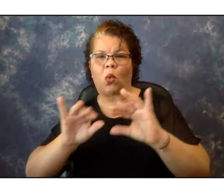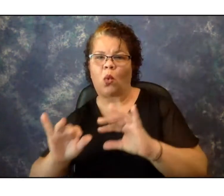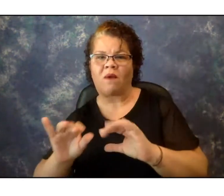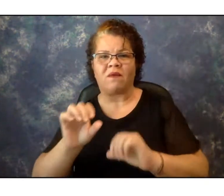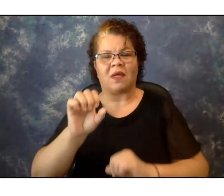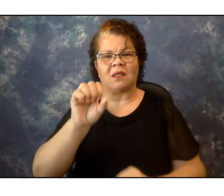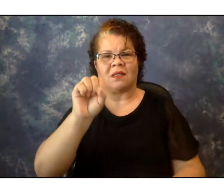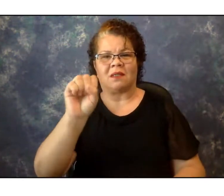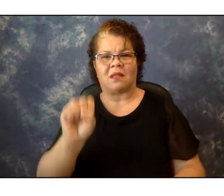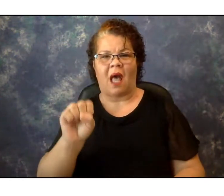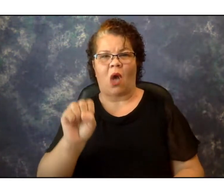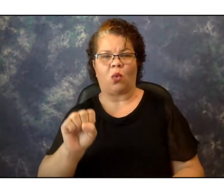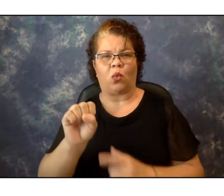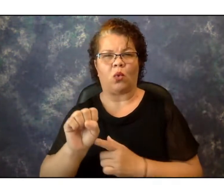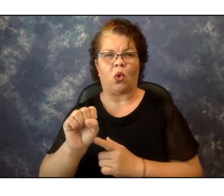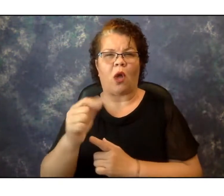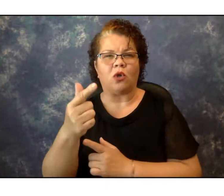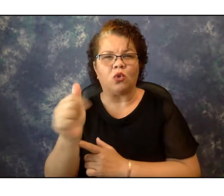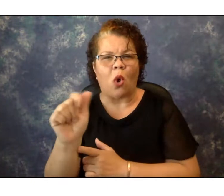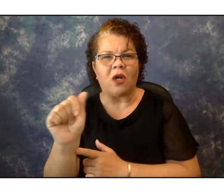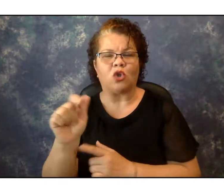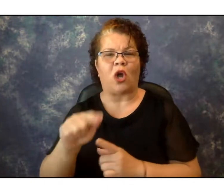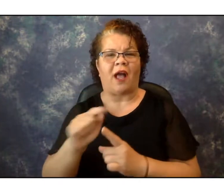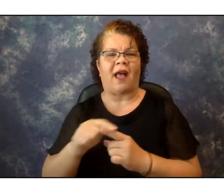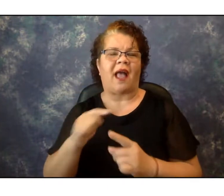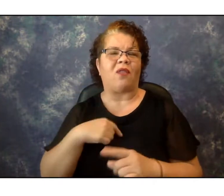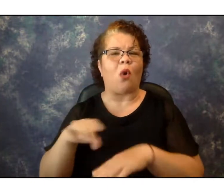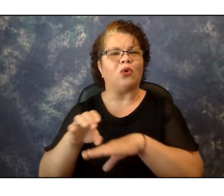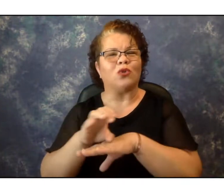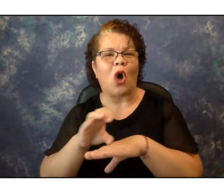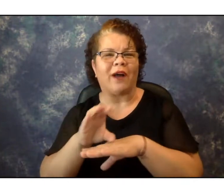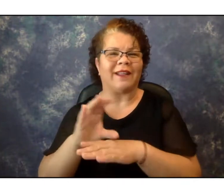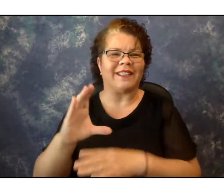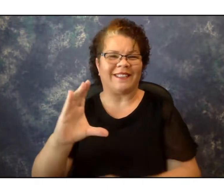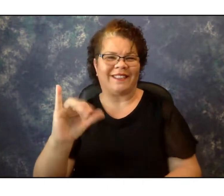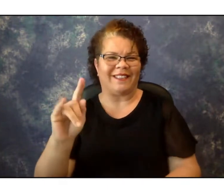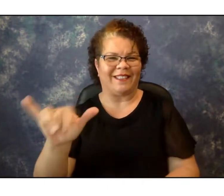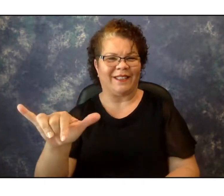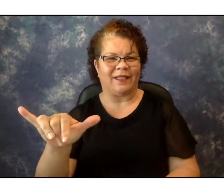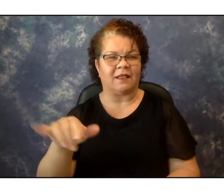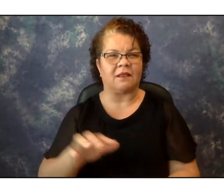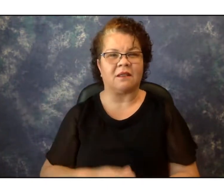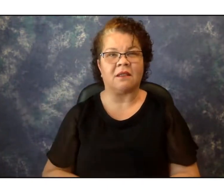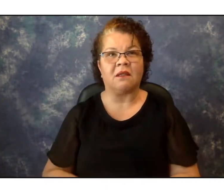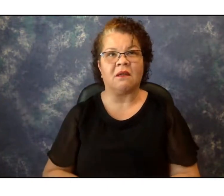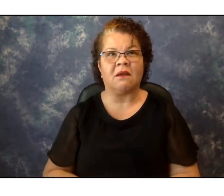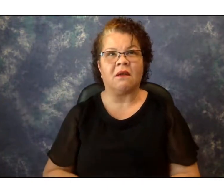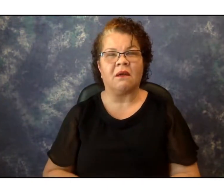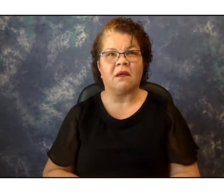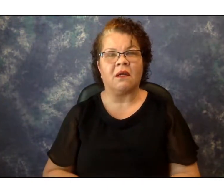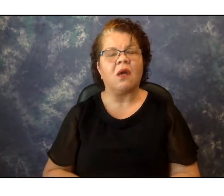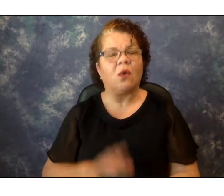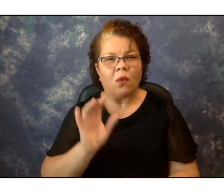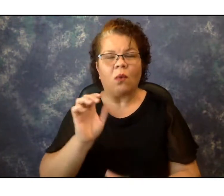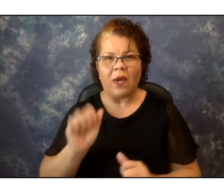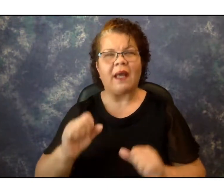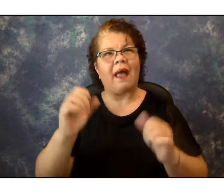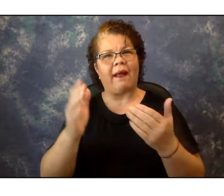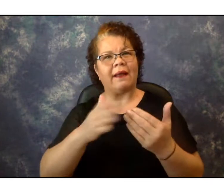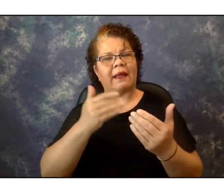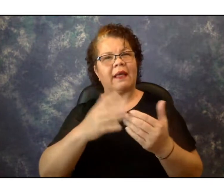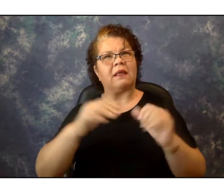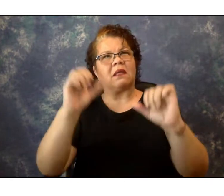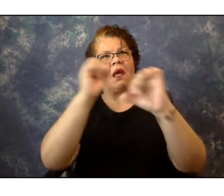you, and these chocolate cities. But I think one could easily imagine a post Emmett Till moment